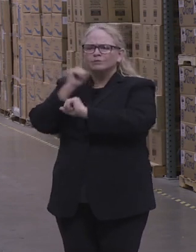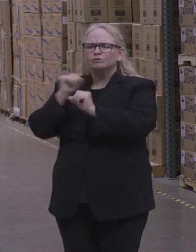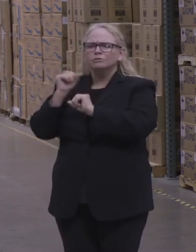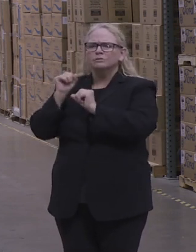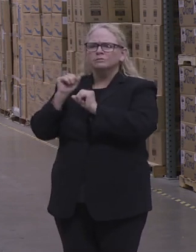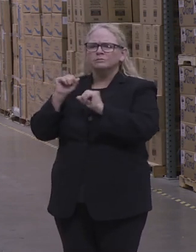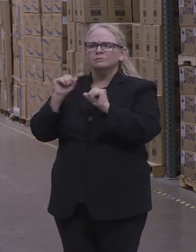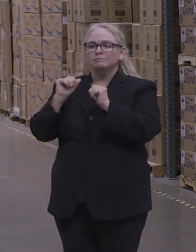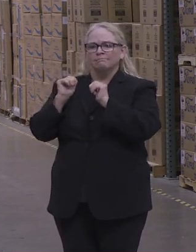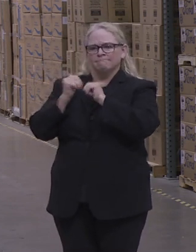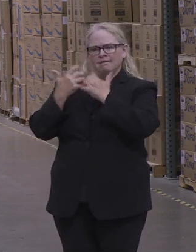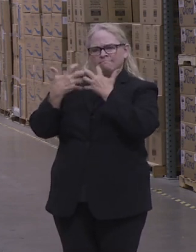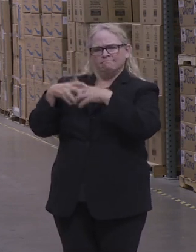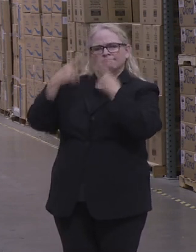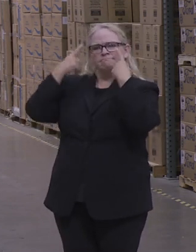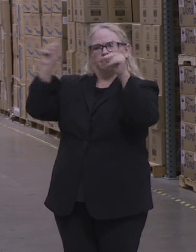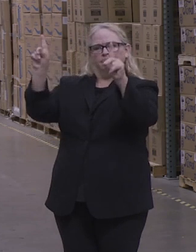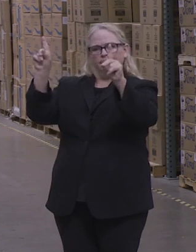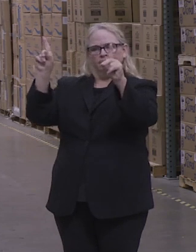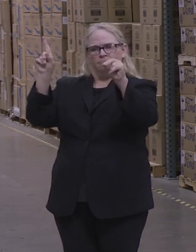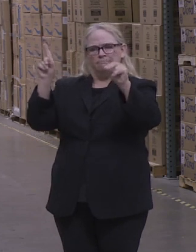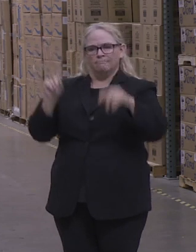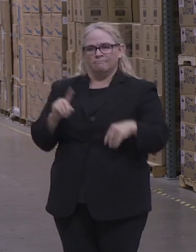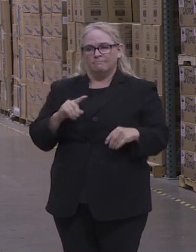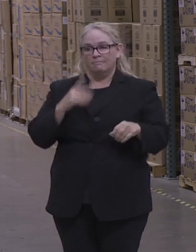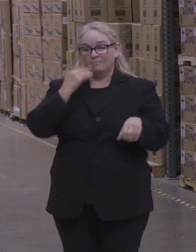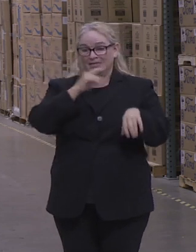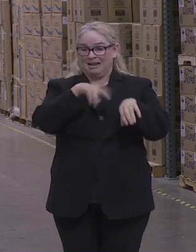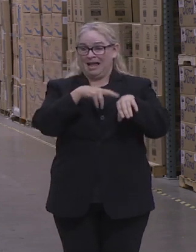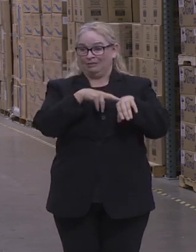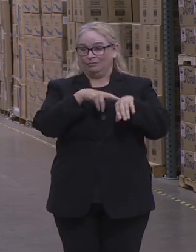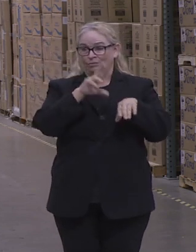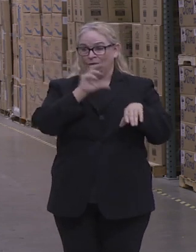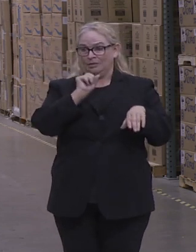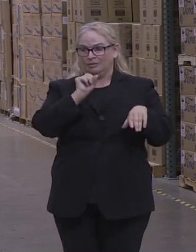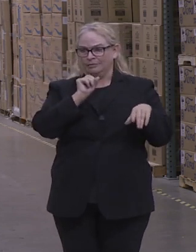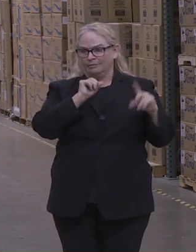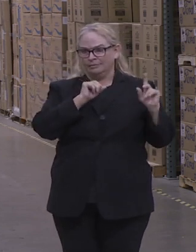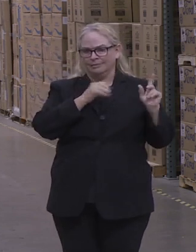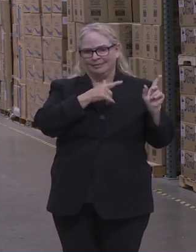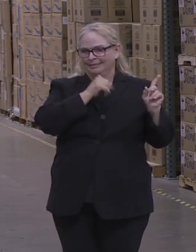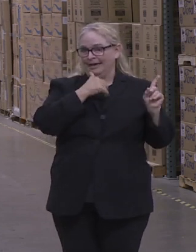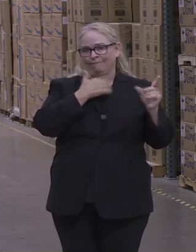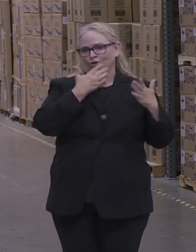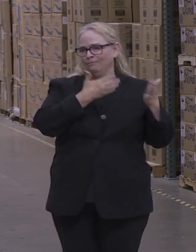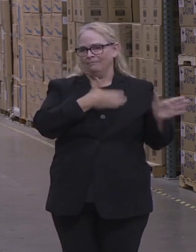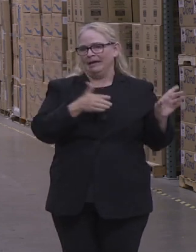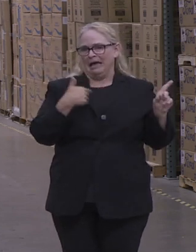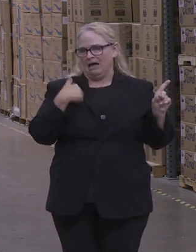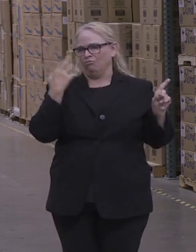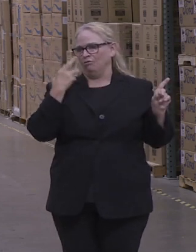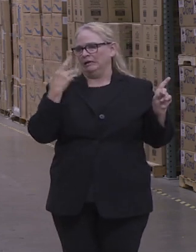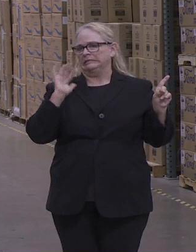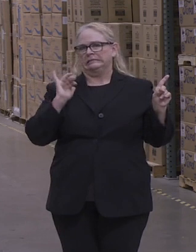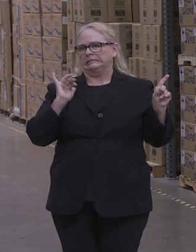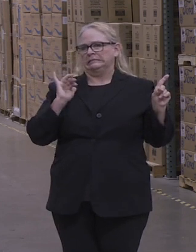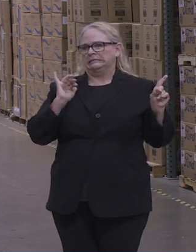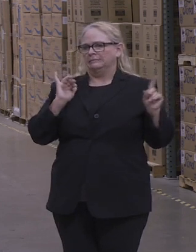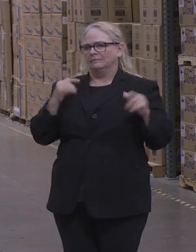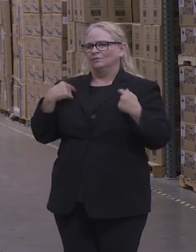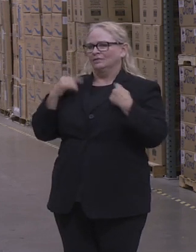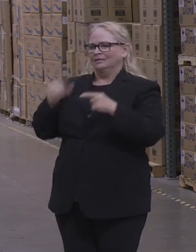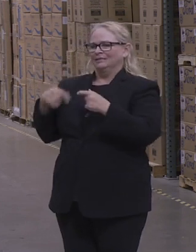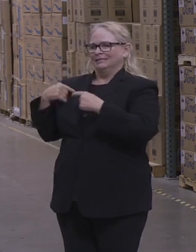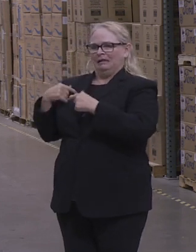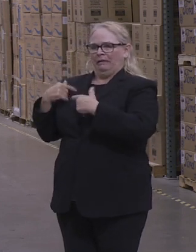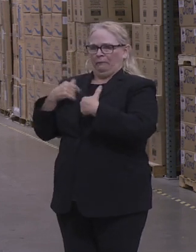on the lack of a national strategy, where many had recognized, and California early on recognized, that we were competing not only with